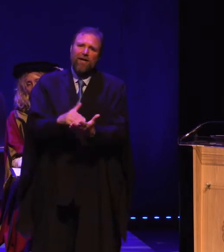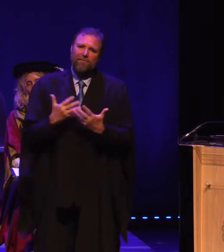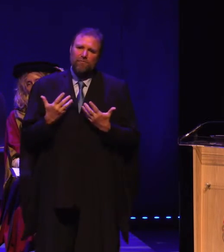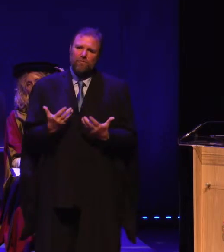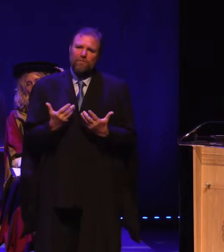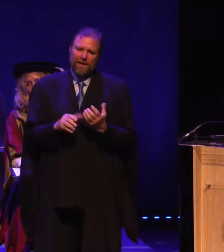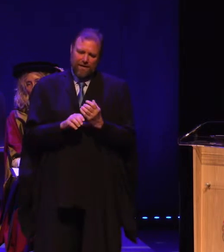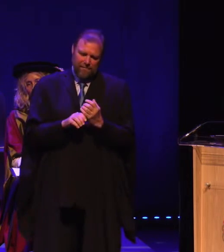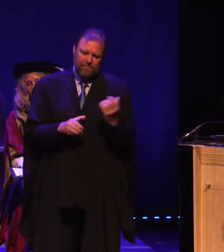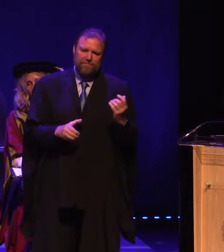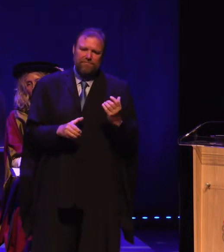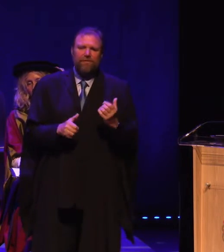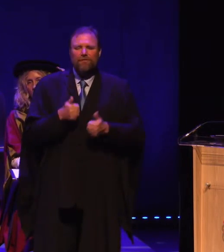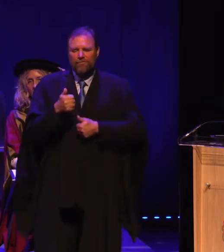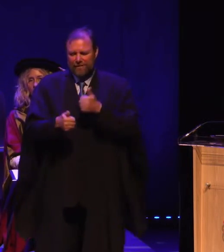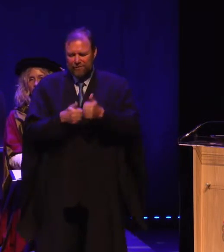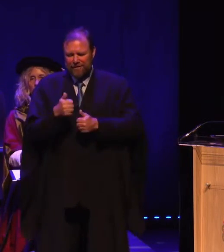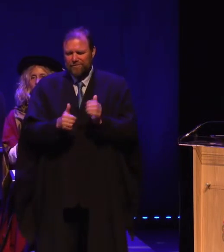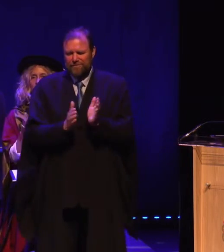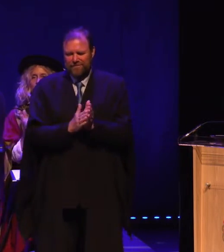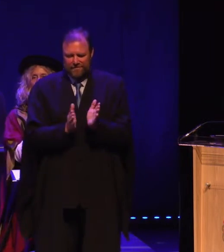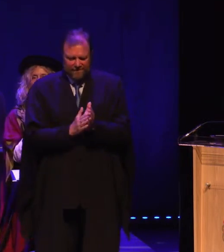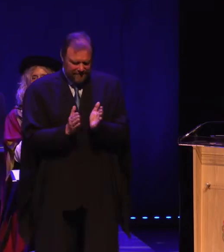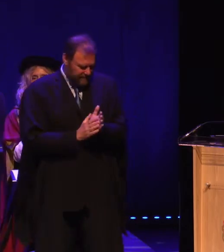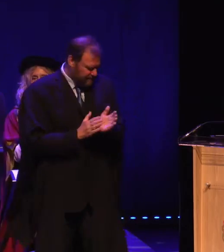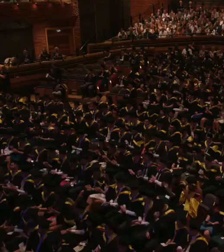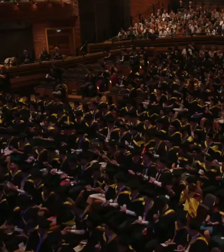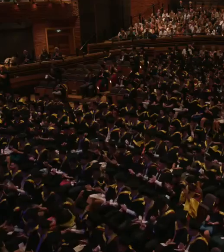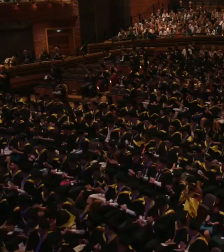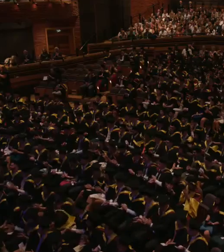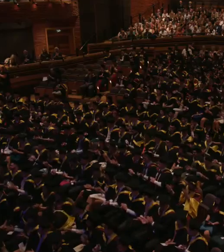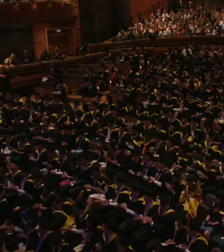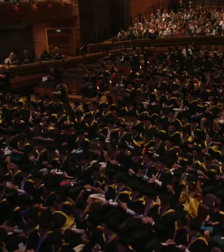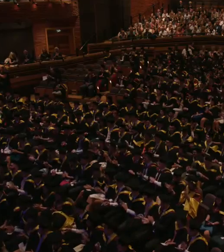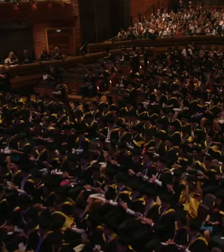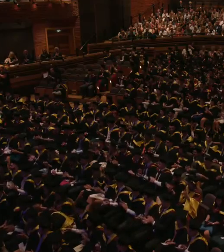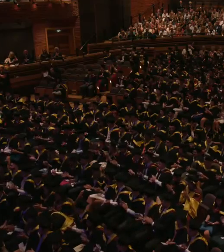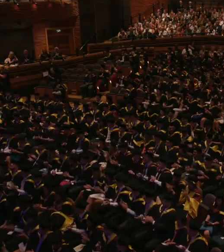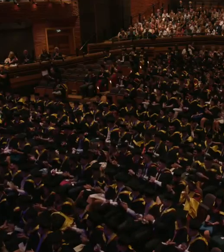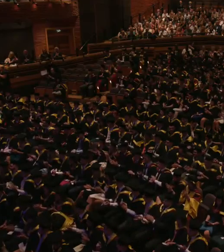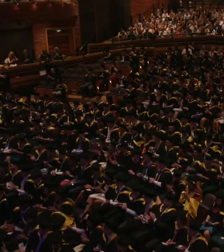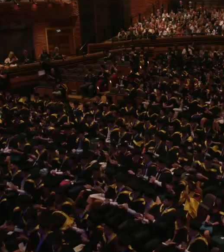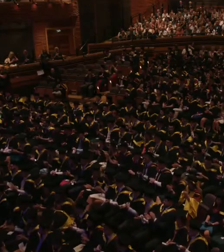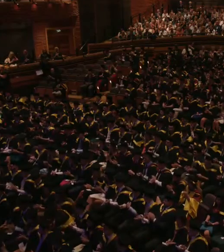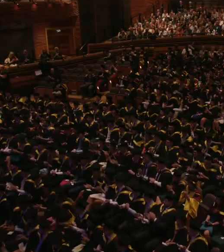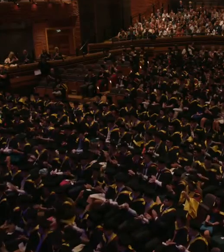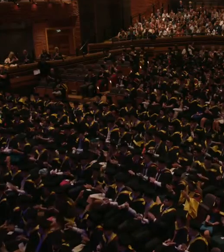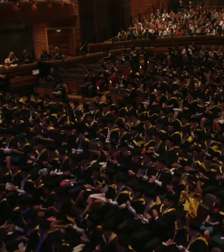day. Congratulations.